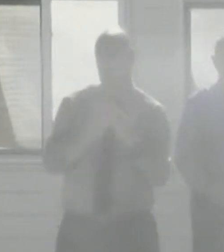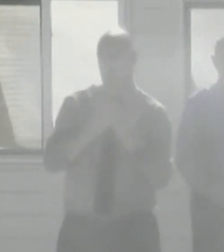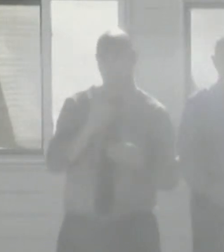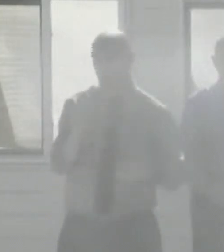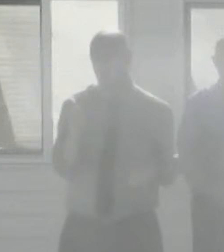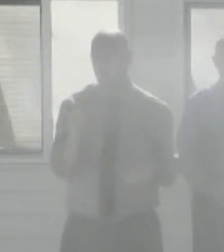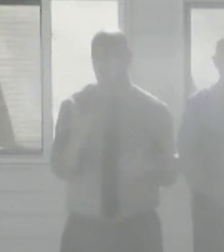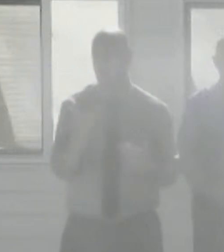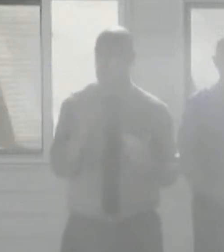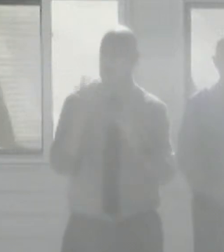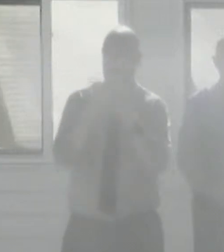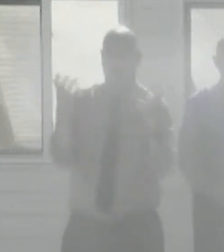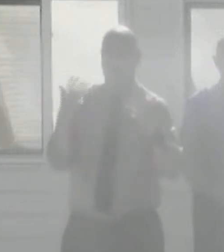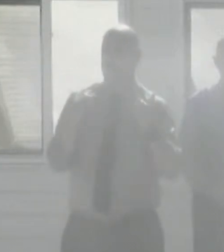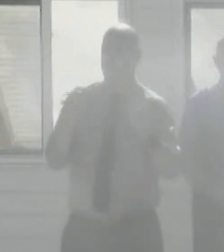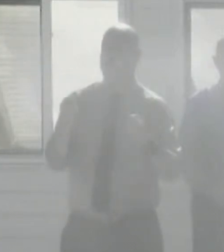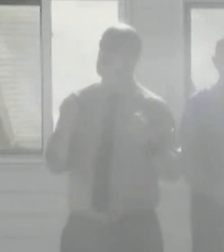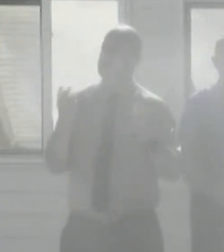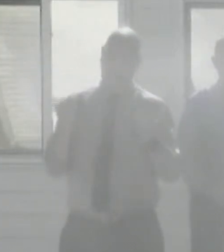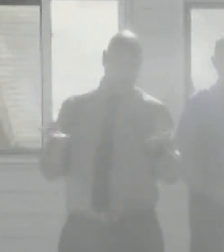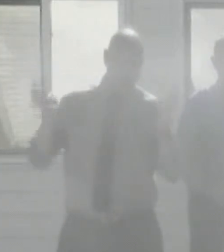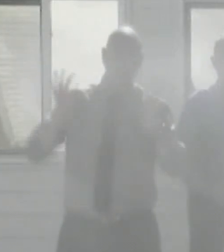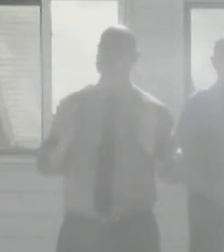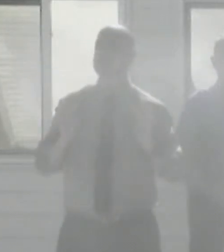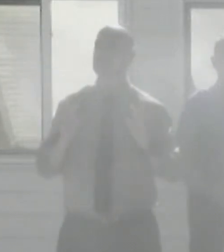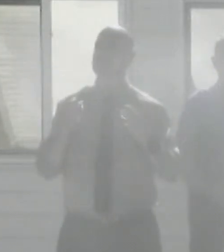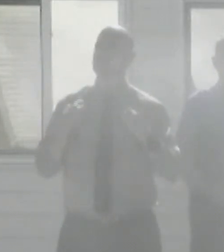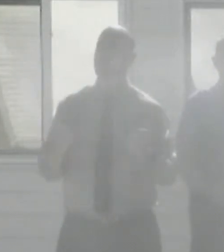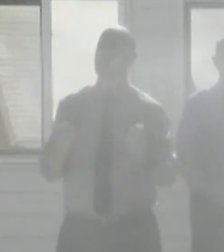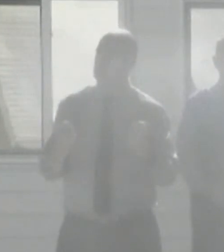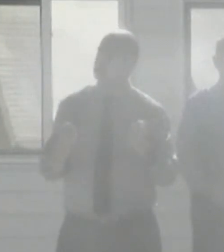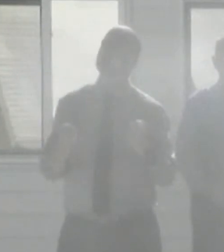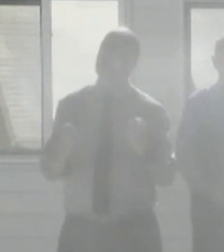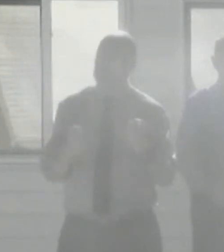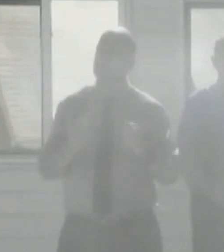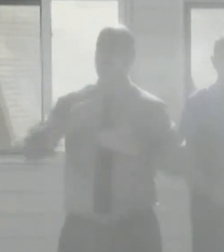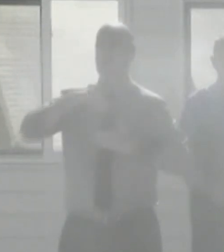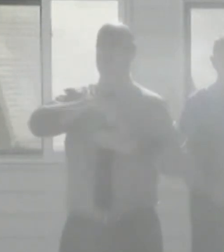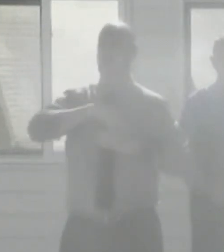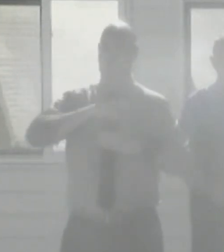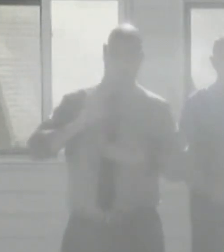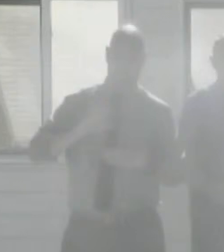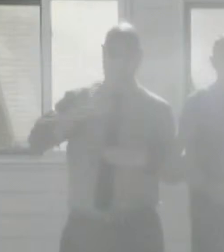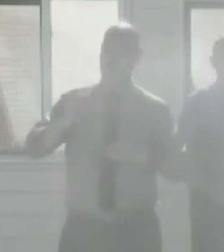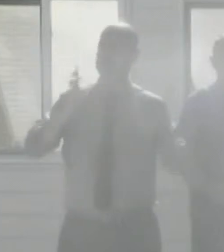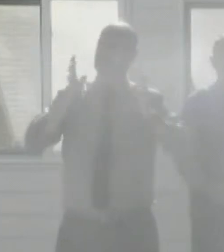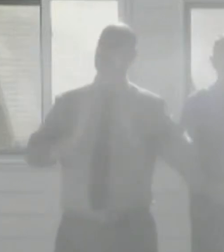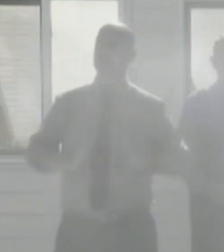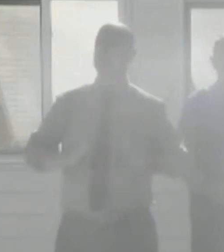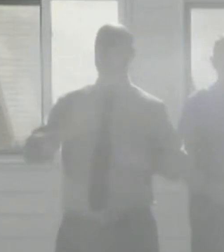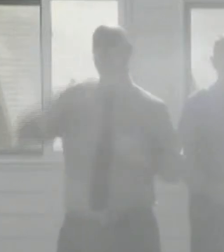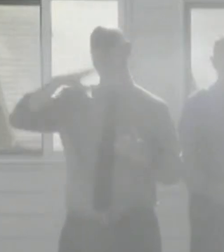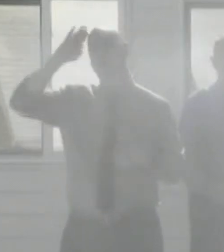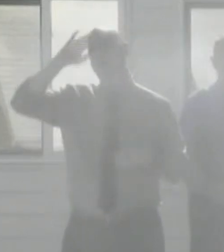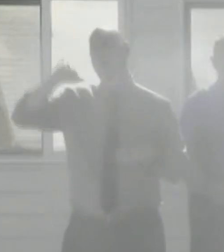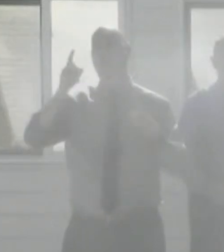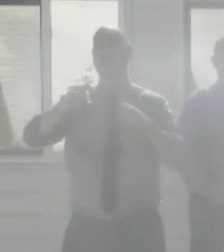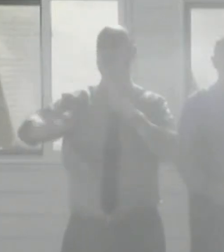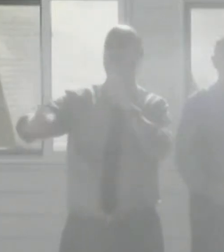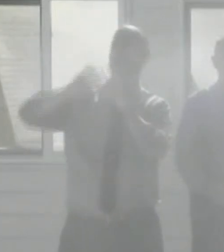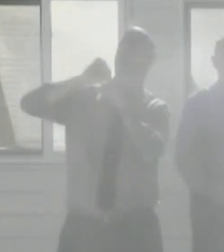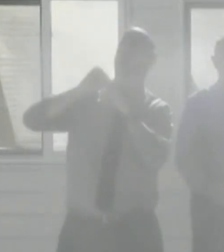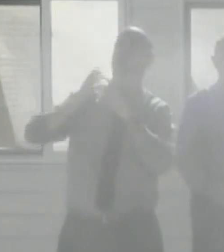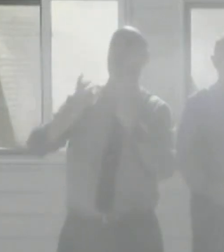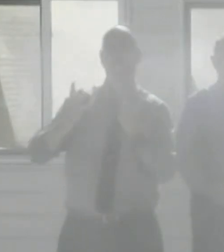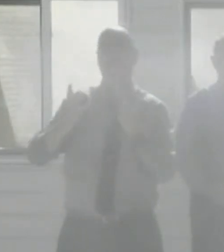people just, when you're a Floridian, you kind of just know, these are things that can happen, and you